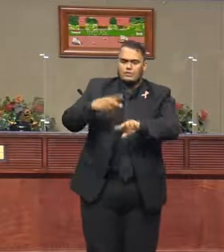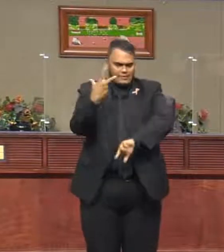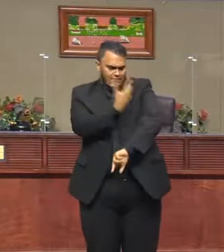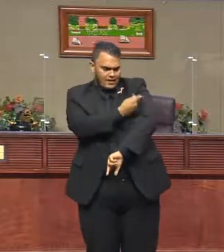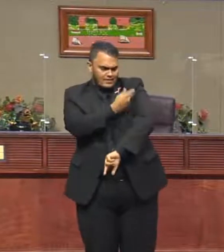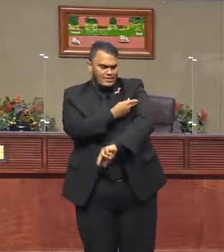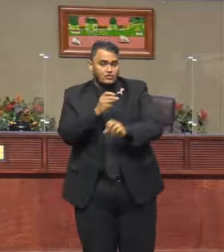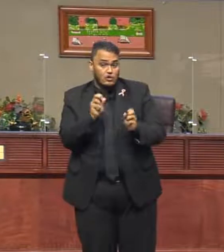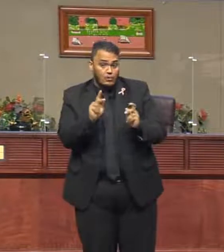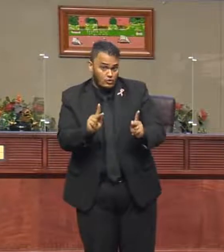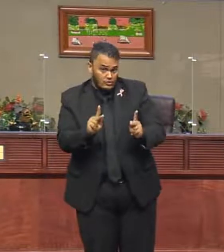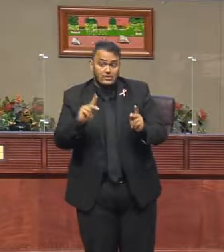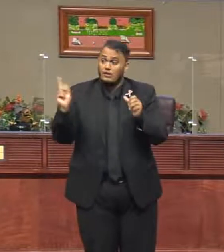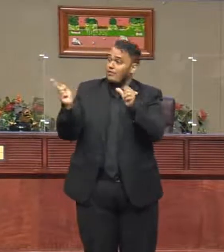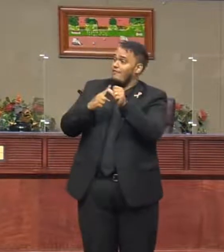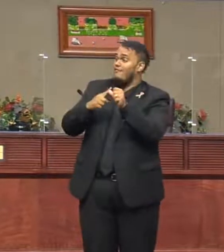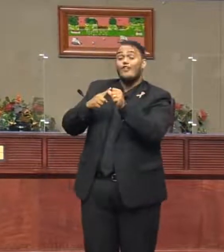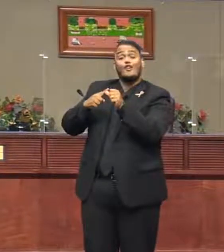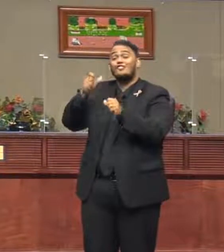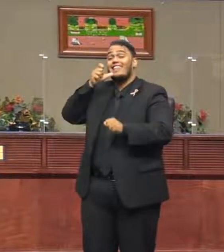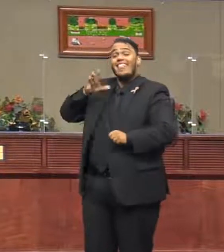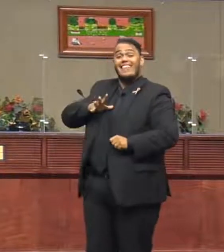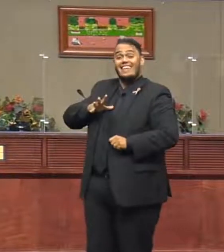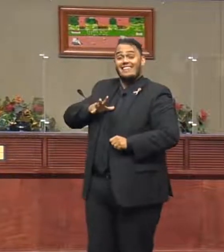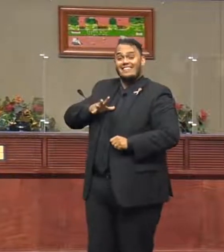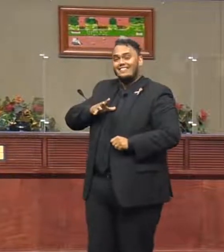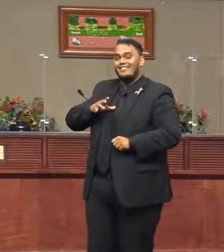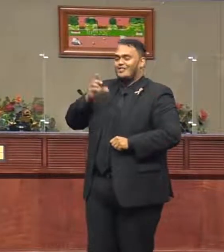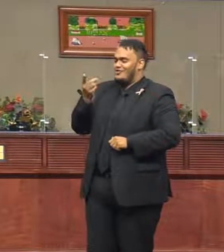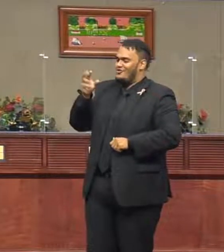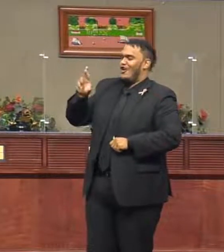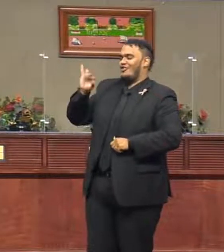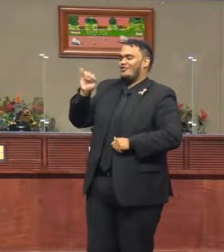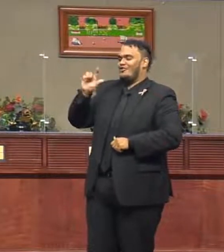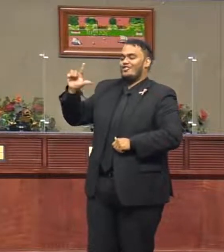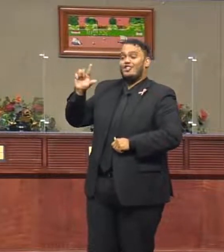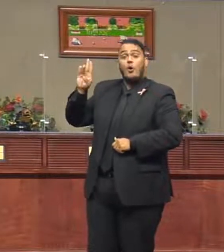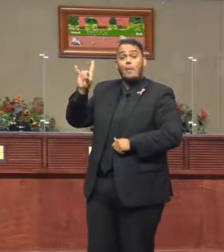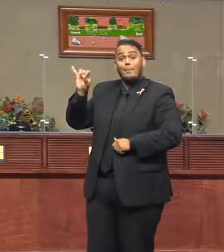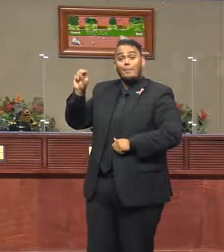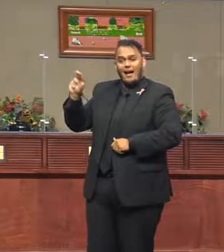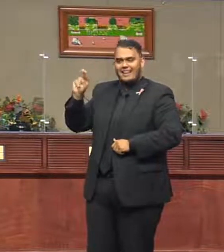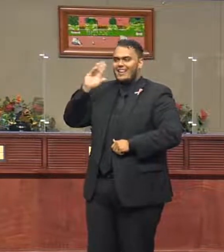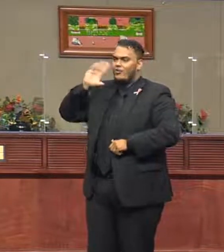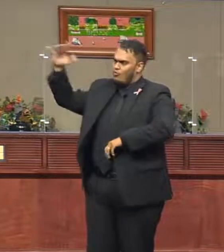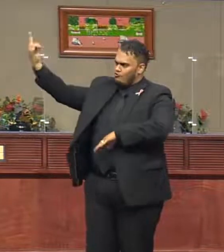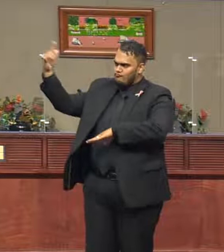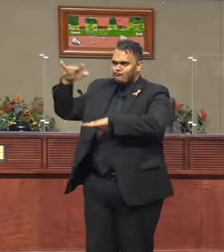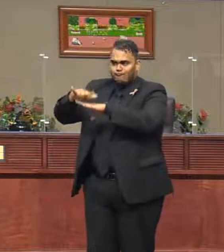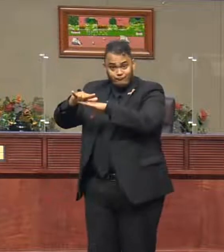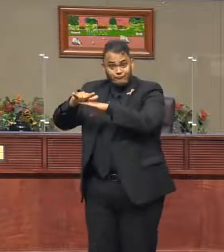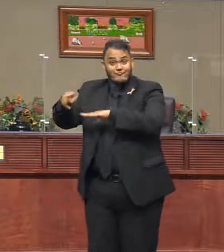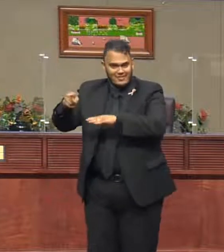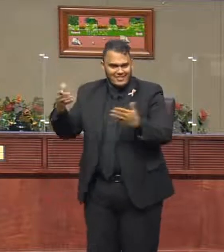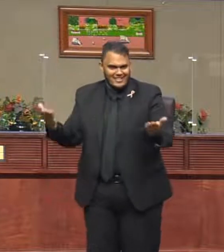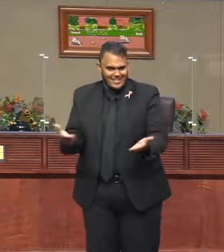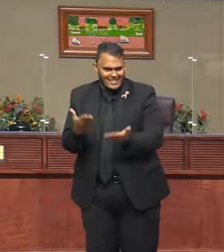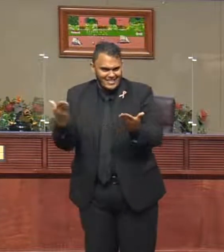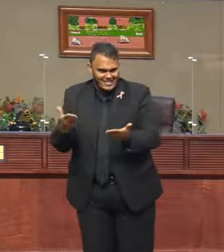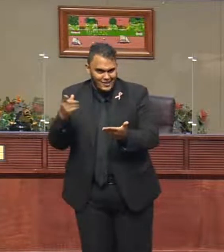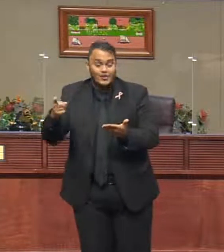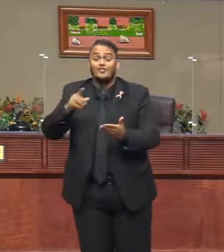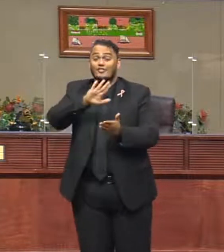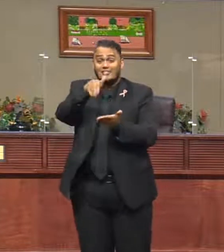First Lady, Dr. Jill Biden, will be flying into the Orlando International Airport and making a swing through Central Florida to